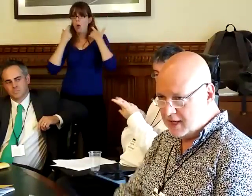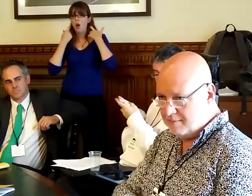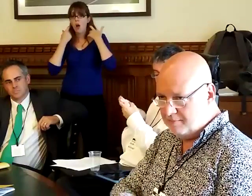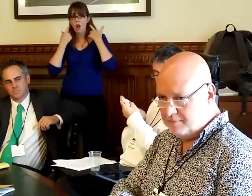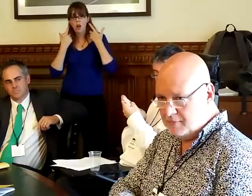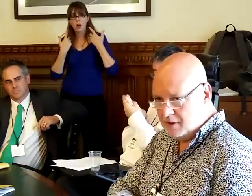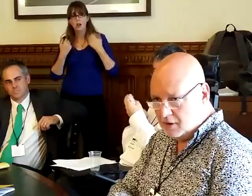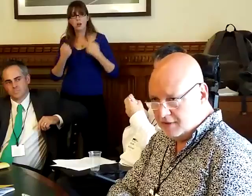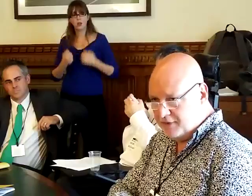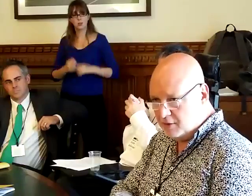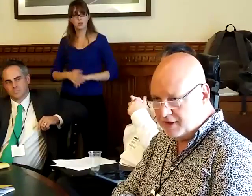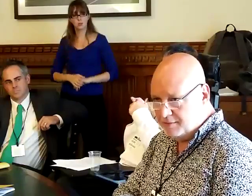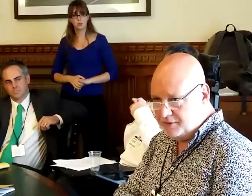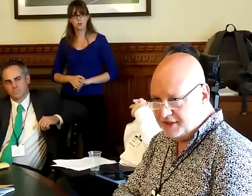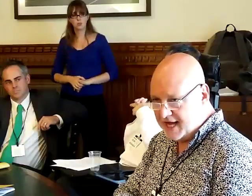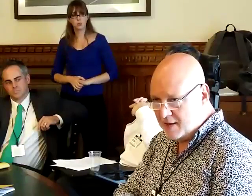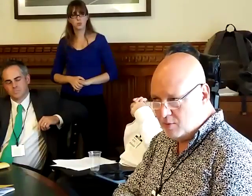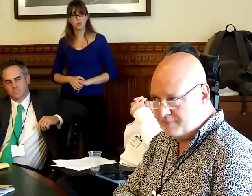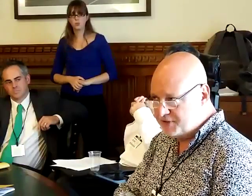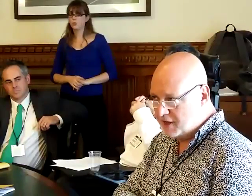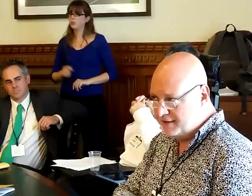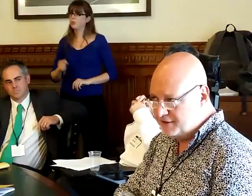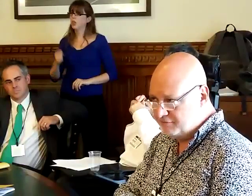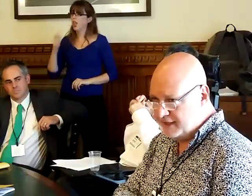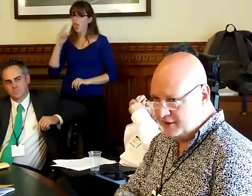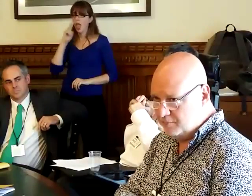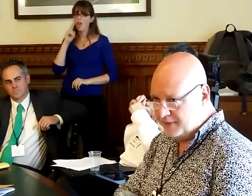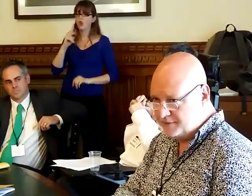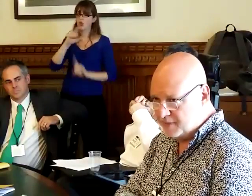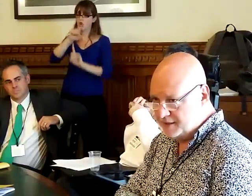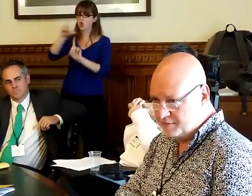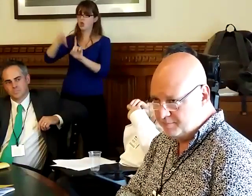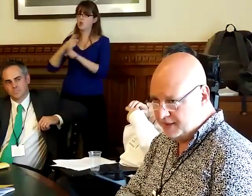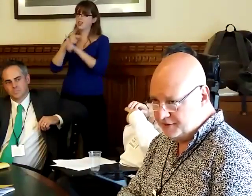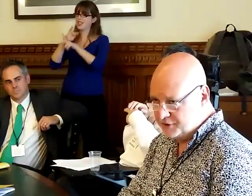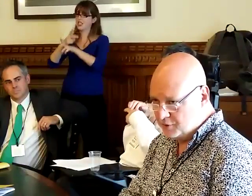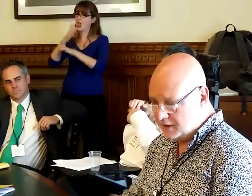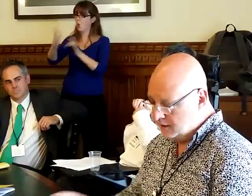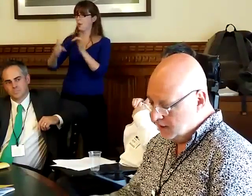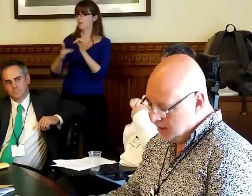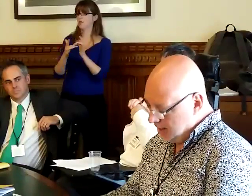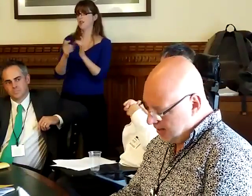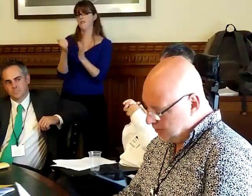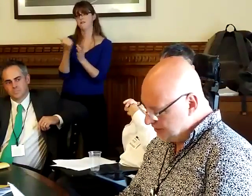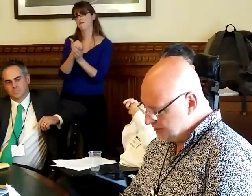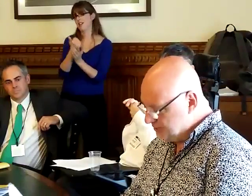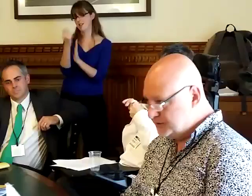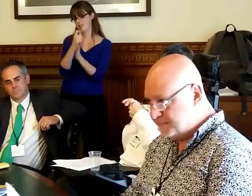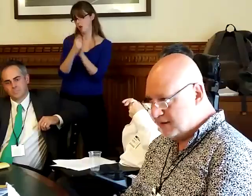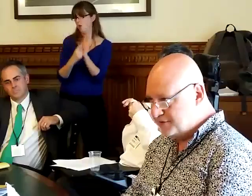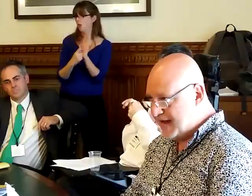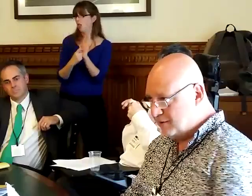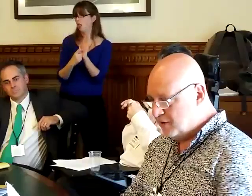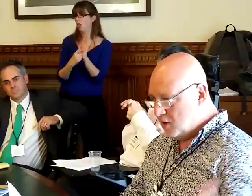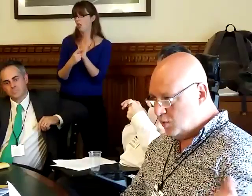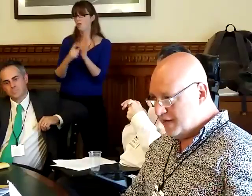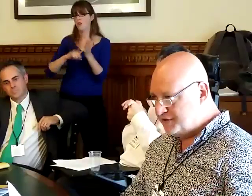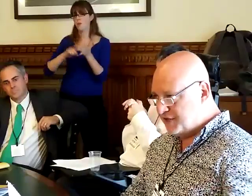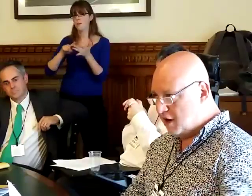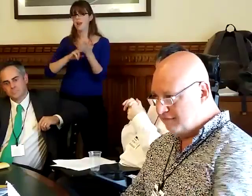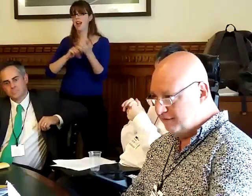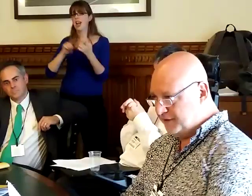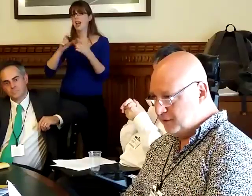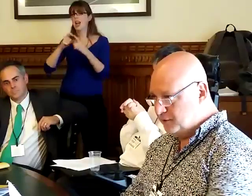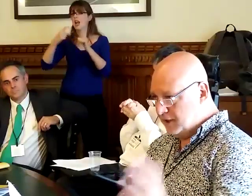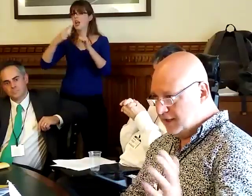Schwer's, if you go on the community care website, there's a really good piece by Belinda Schwer, which spells out